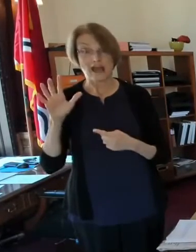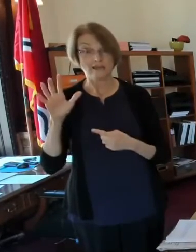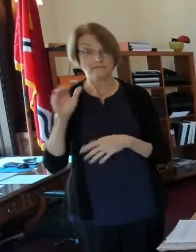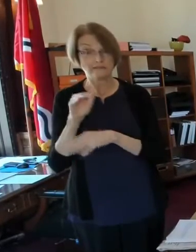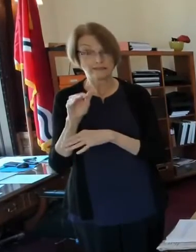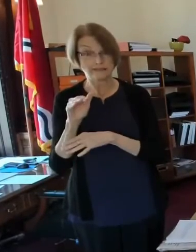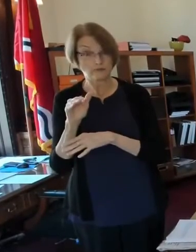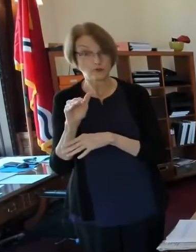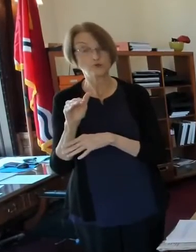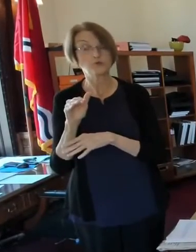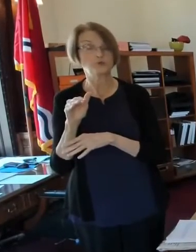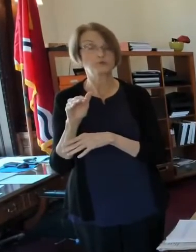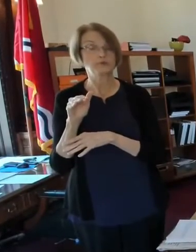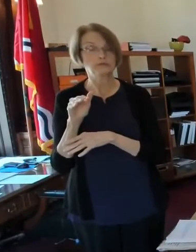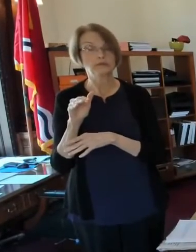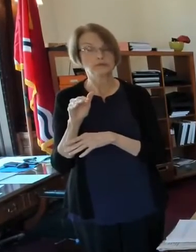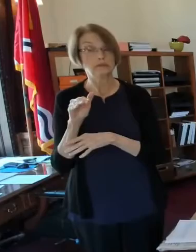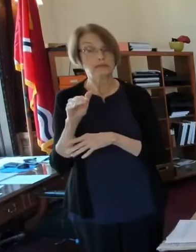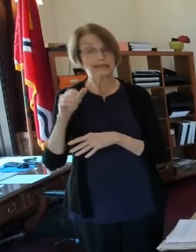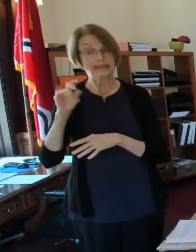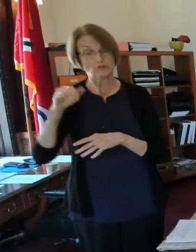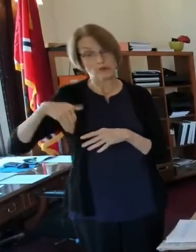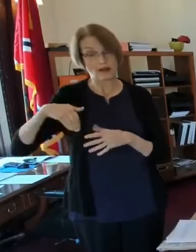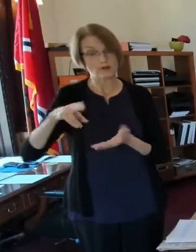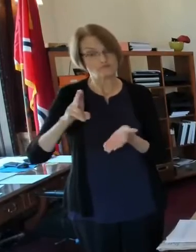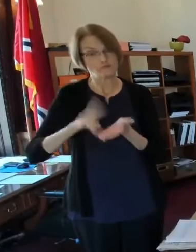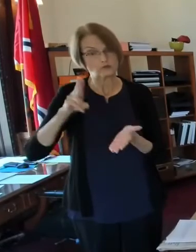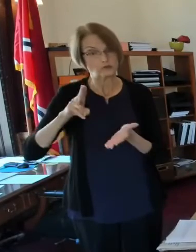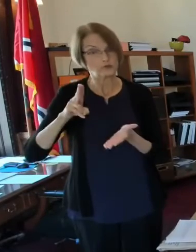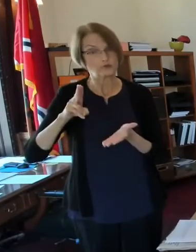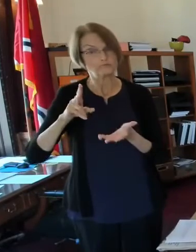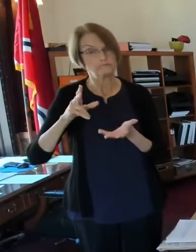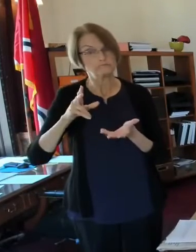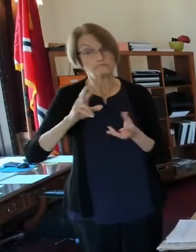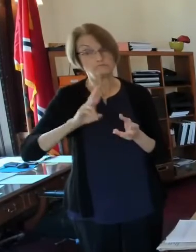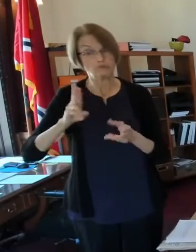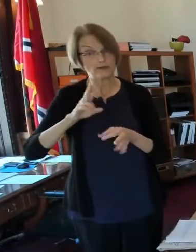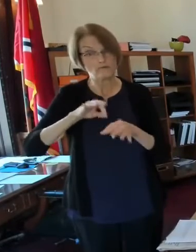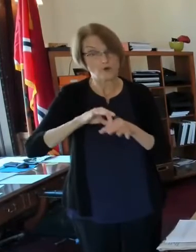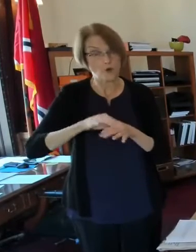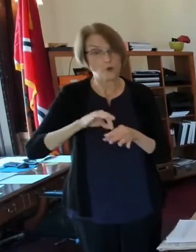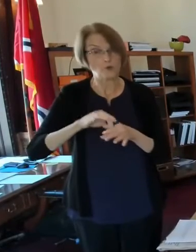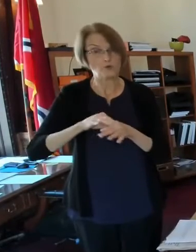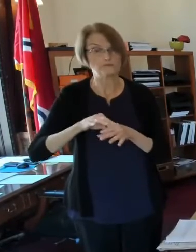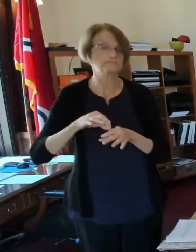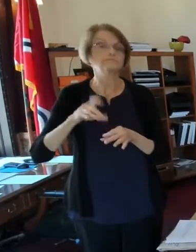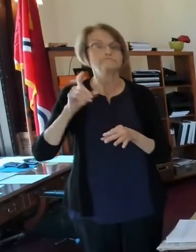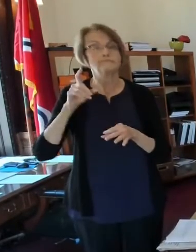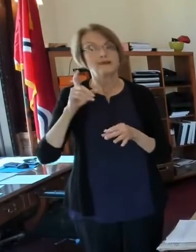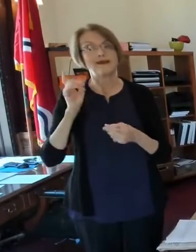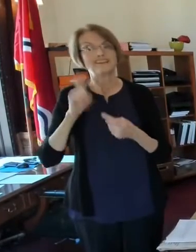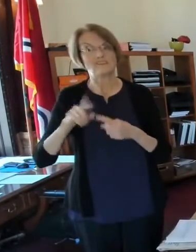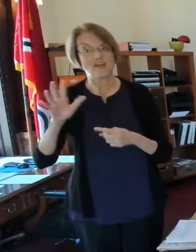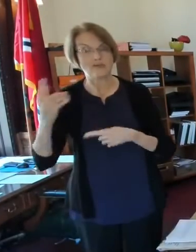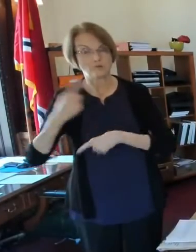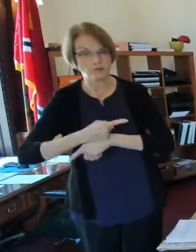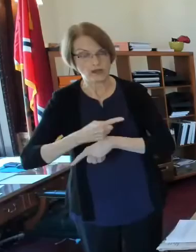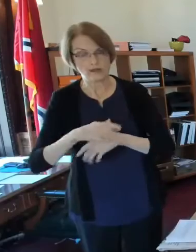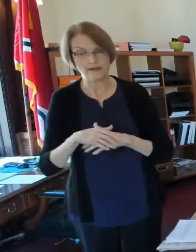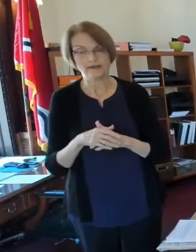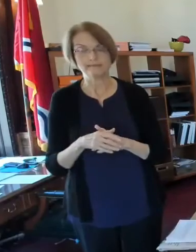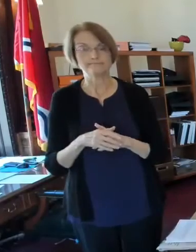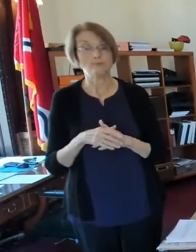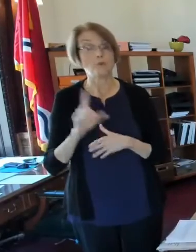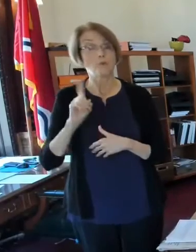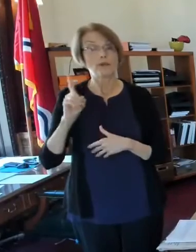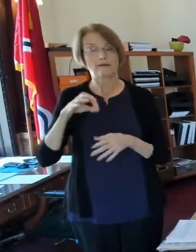not registered to vote, you've got till 5 o'clock today to get registered to vote. You'll have to do that at this point. You'll have to do that at the election board,